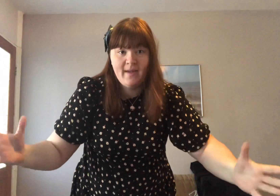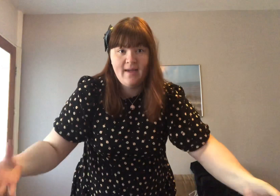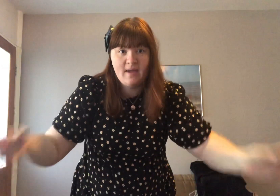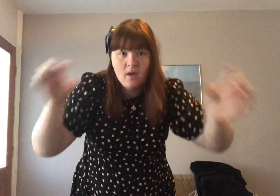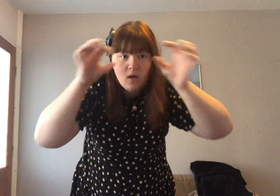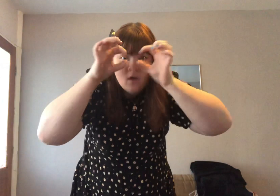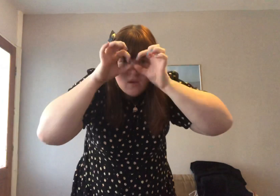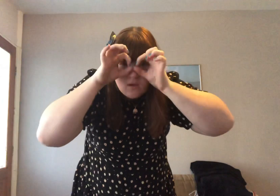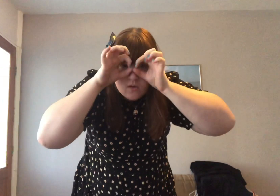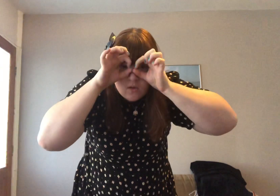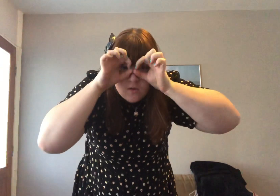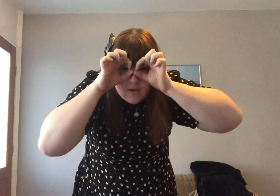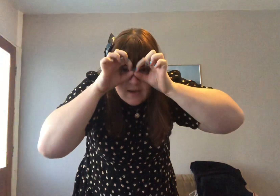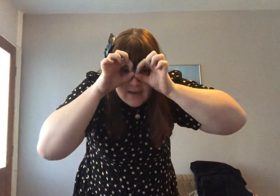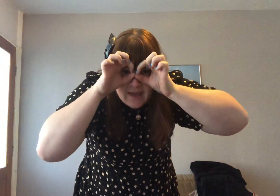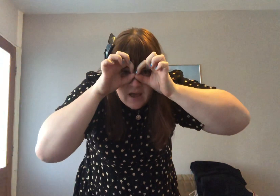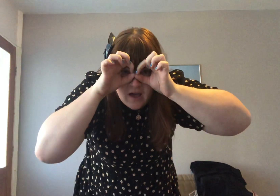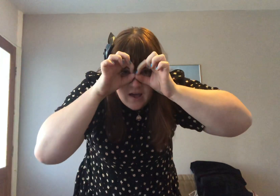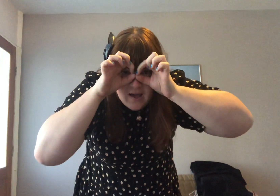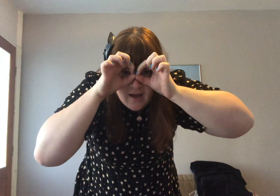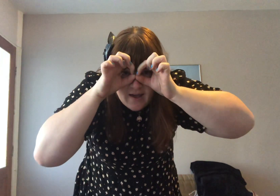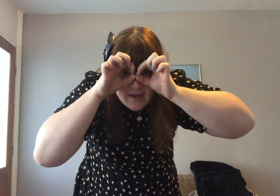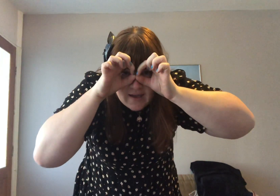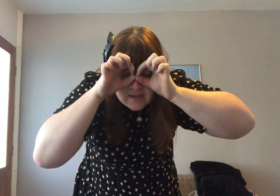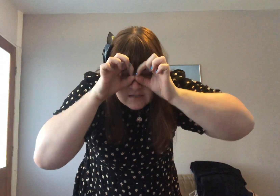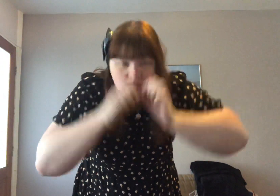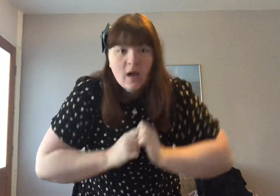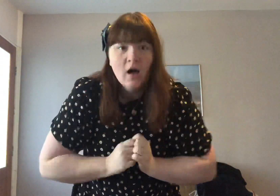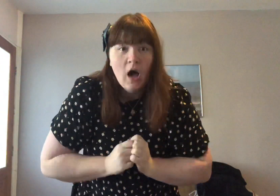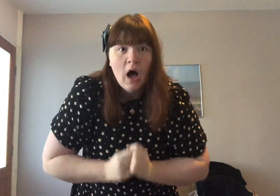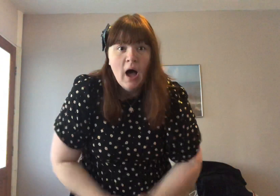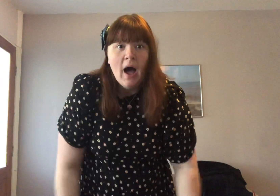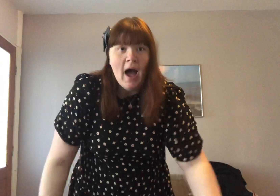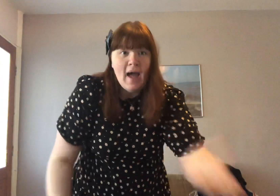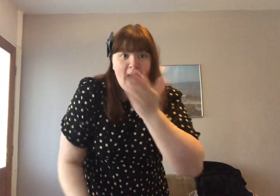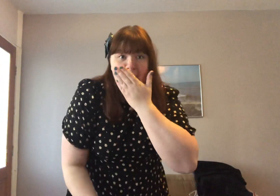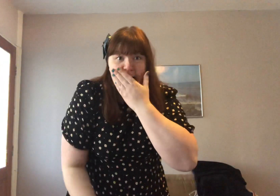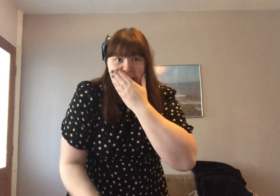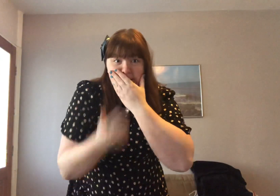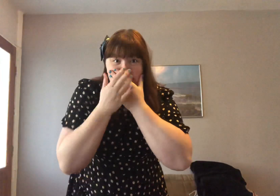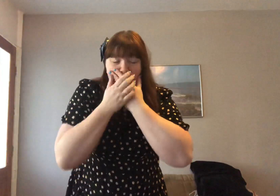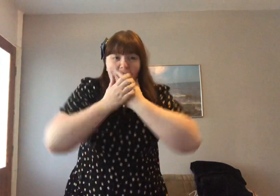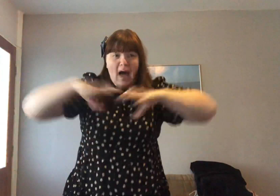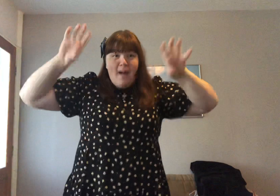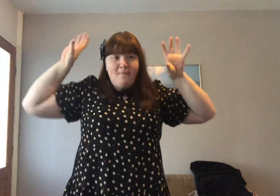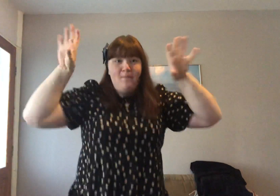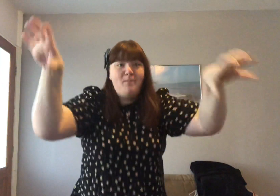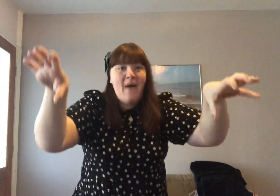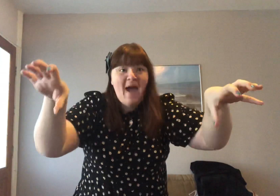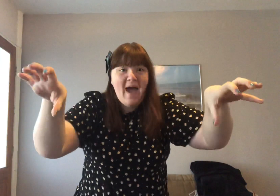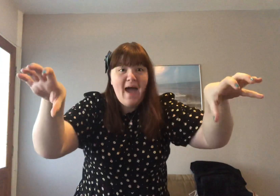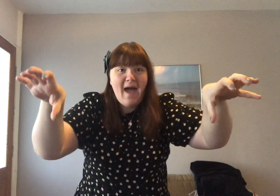big googly eyes. It's a